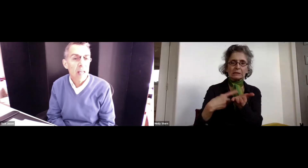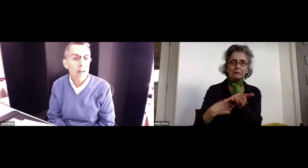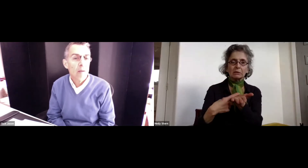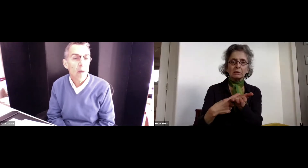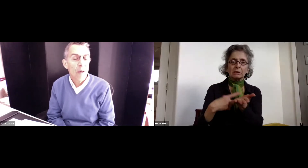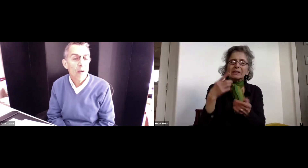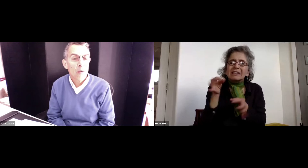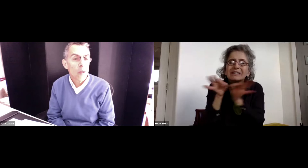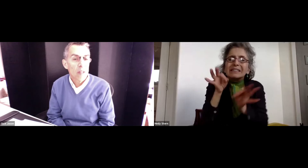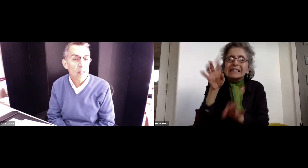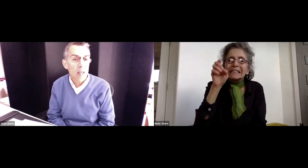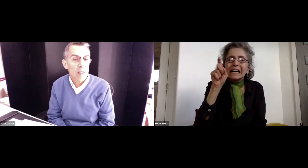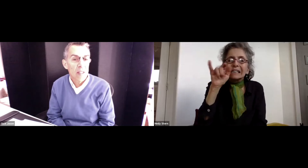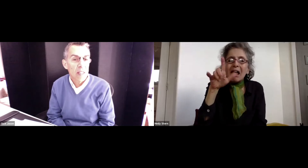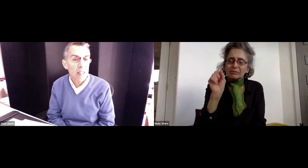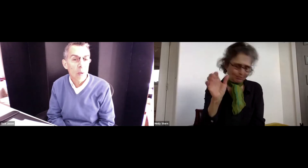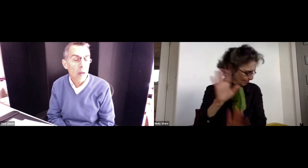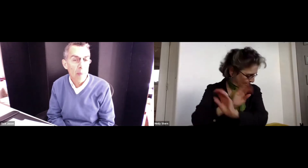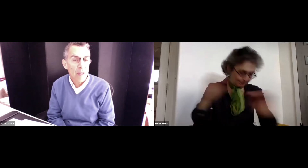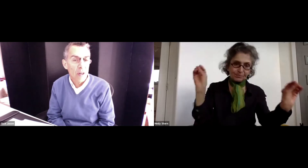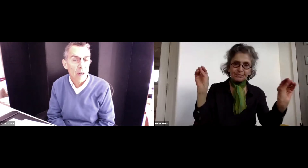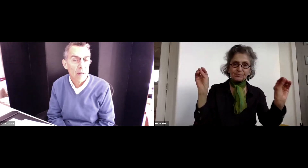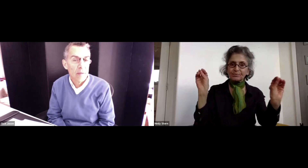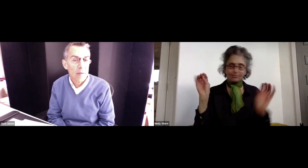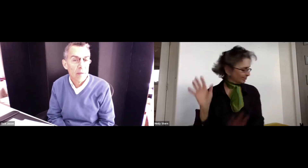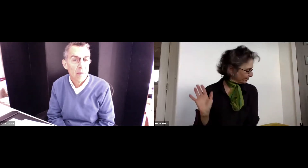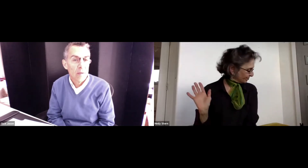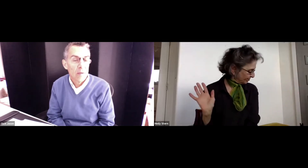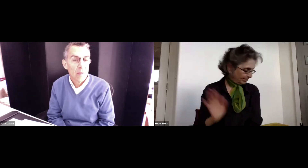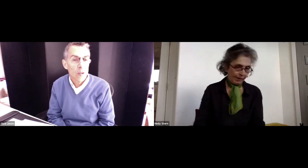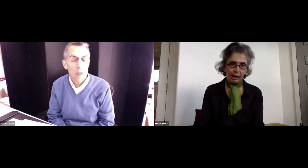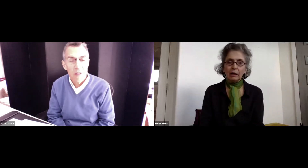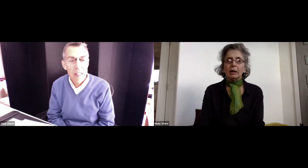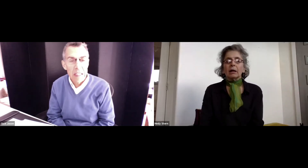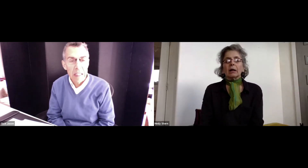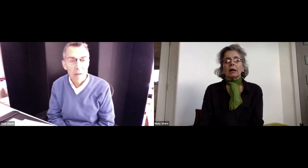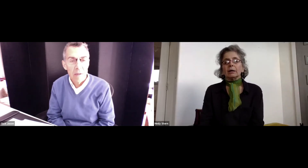my mother wouldn't discuss in detail what happened to her. She wouldn't give any details.